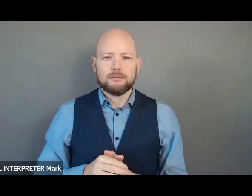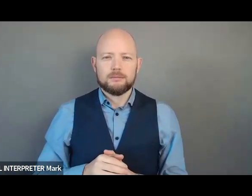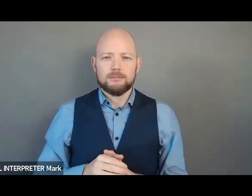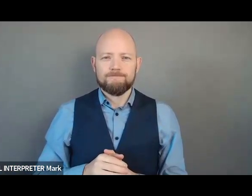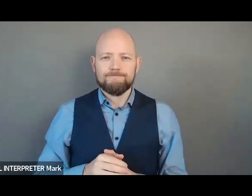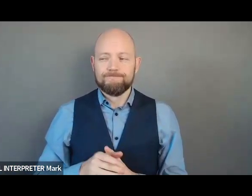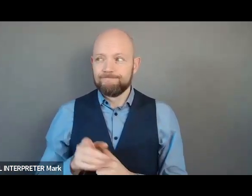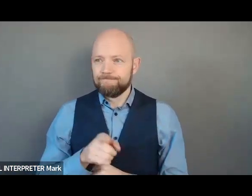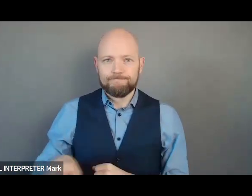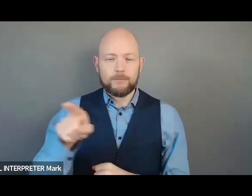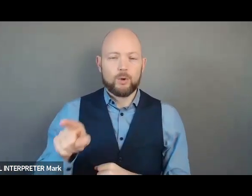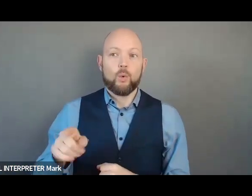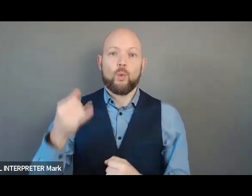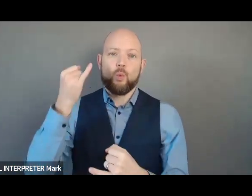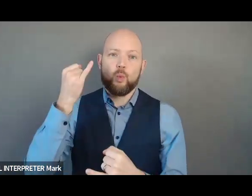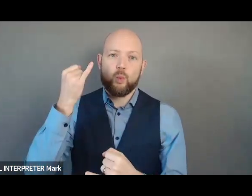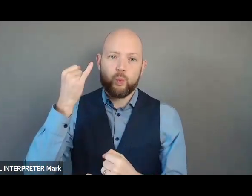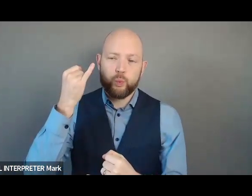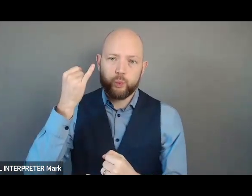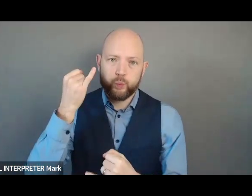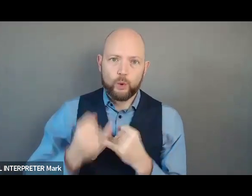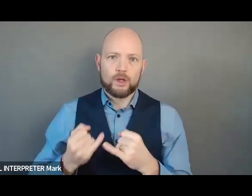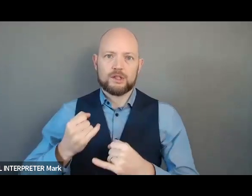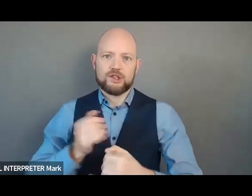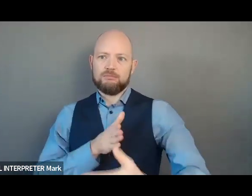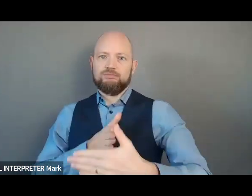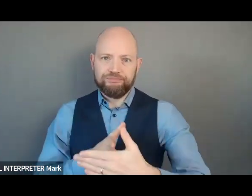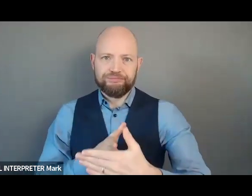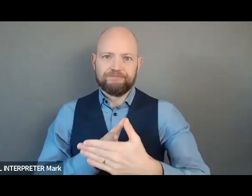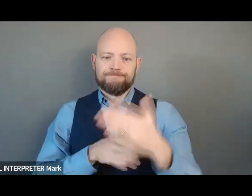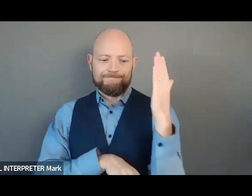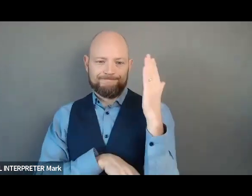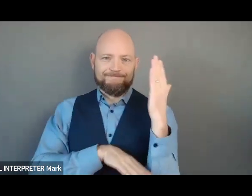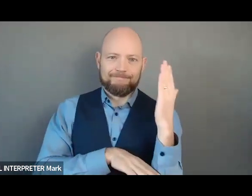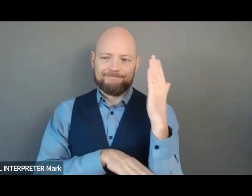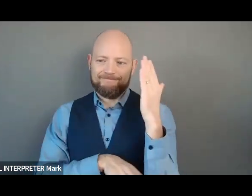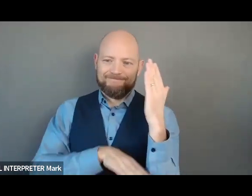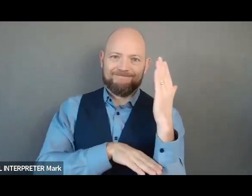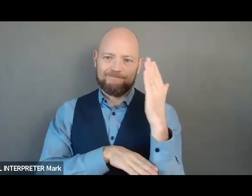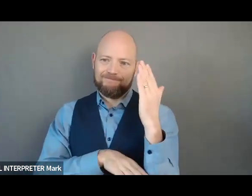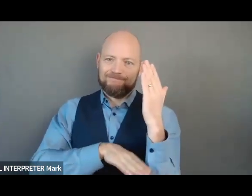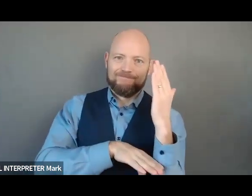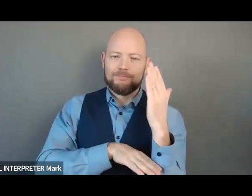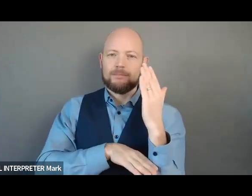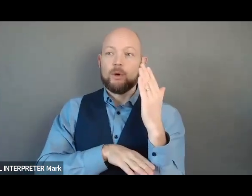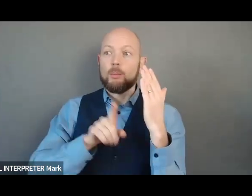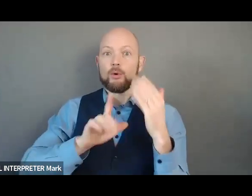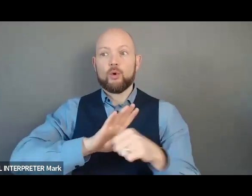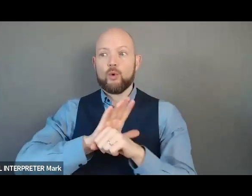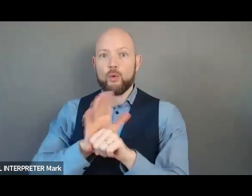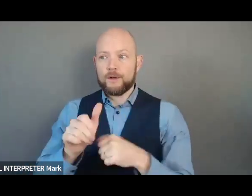perceived more difficulty in their career progress, and they also perceived the benefits of the support during the COVID pandemic more